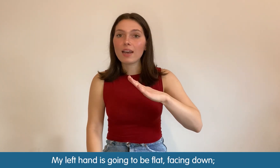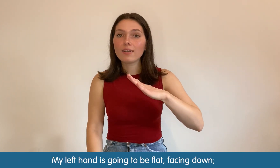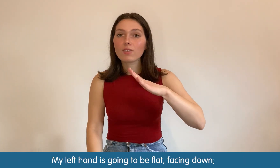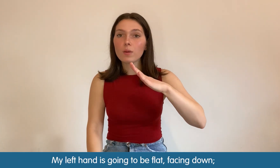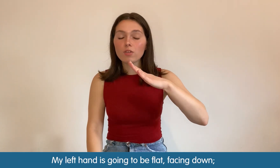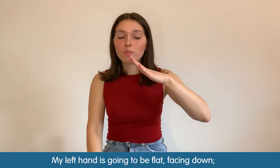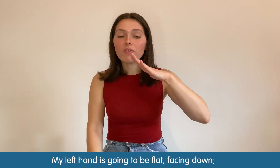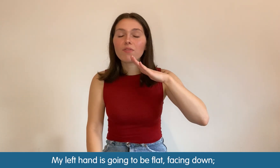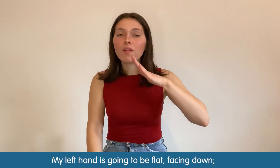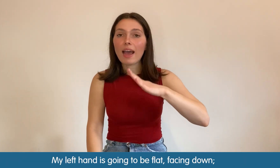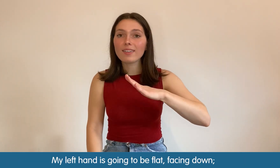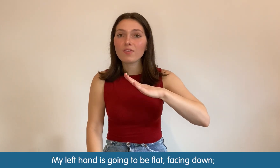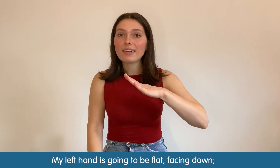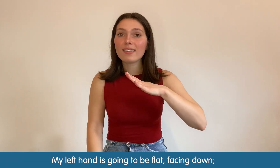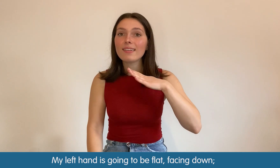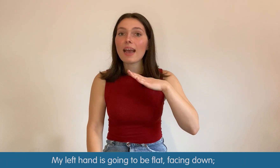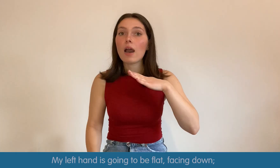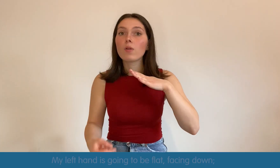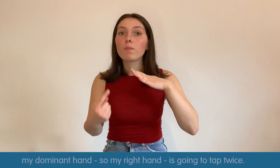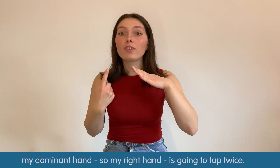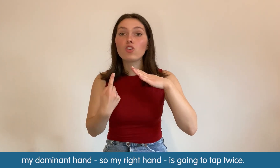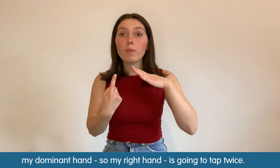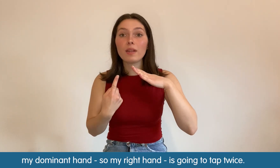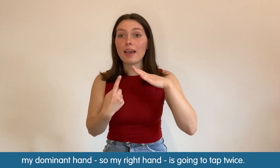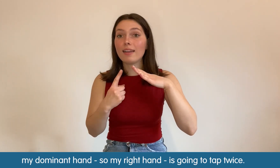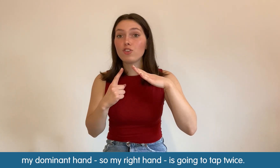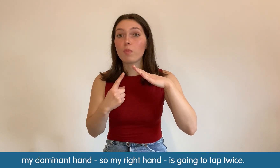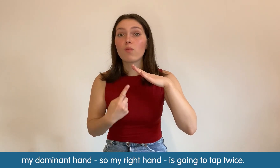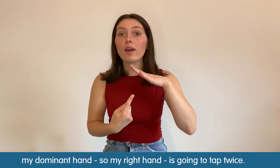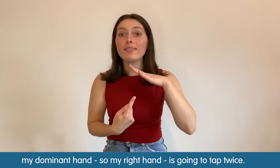is going to be flat facing down, and my dominant hand, so my right